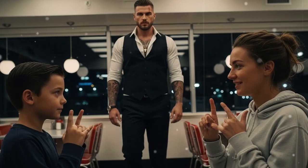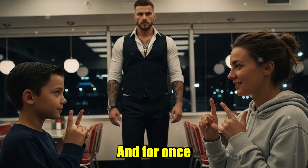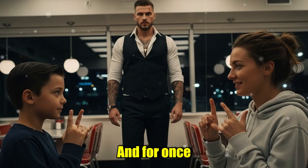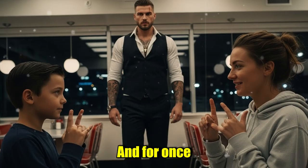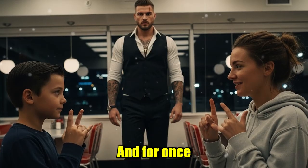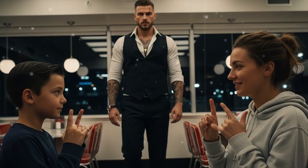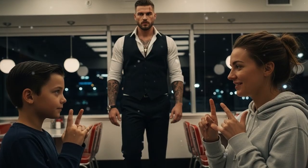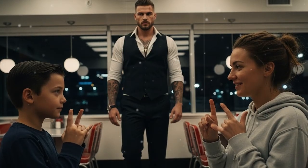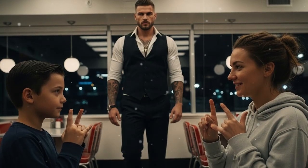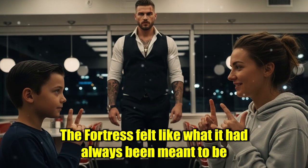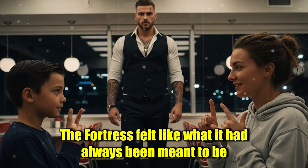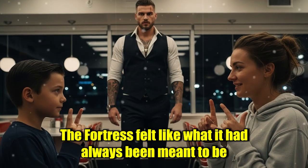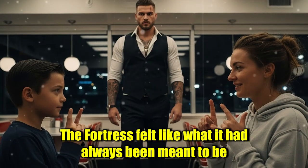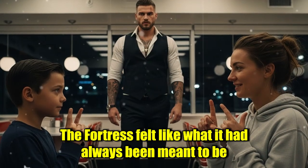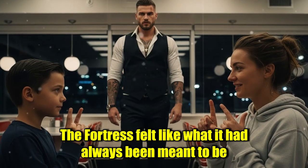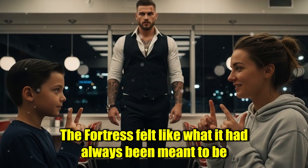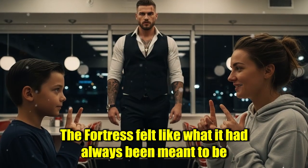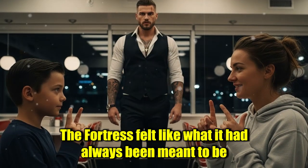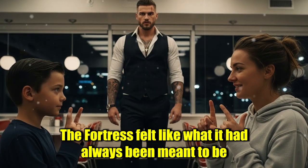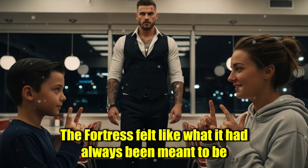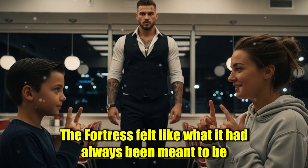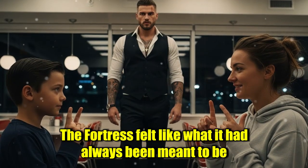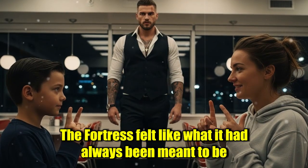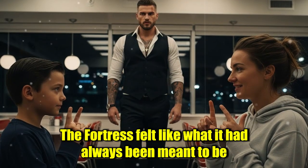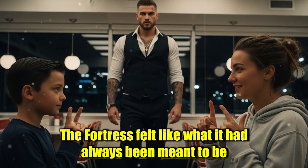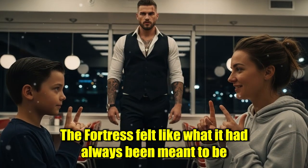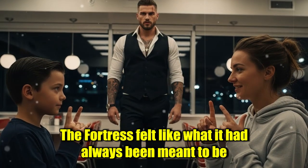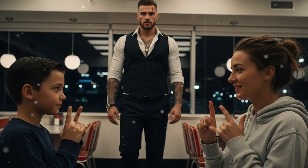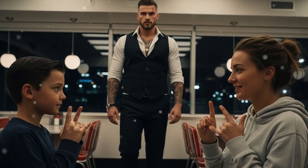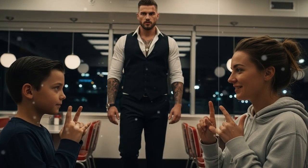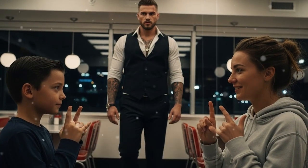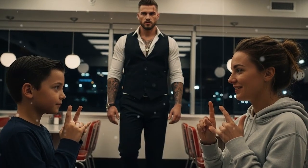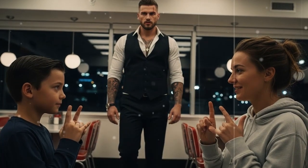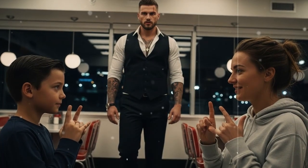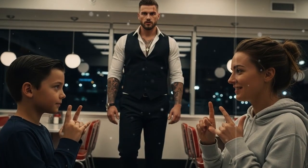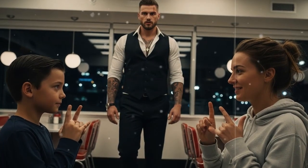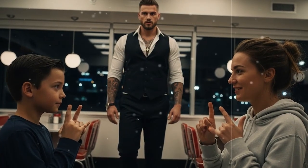and for once, the fortress felt like what it had always been meant to be. A home.